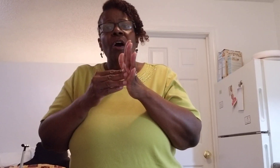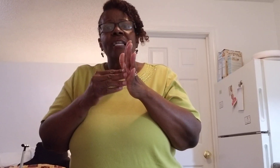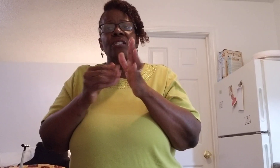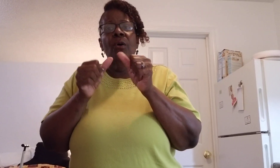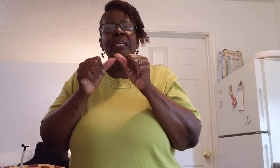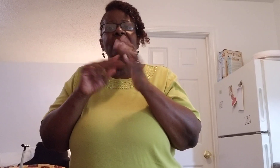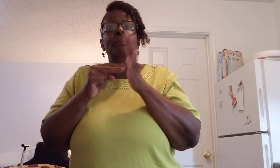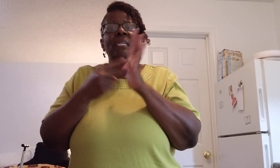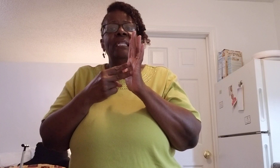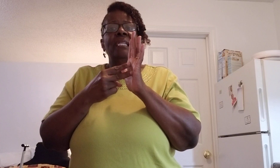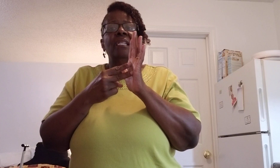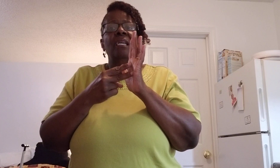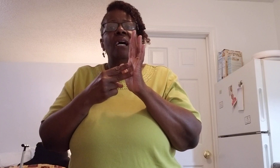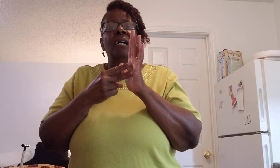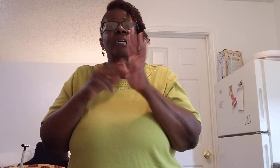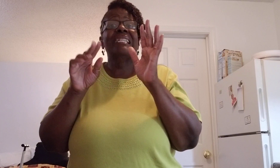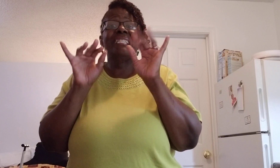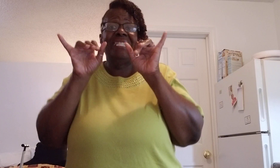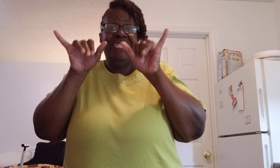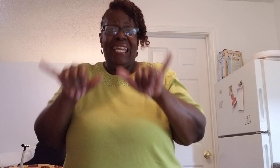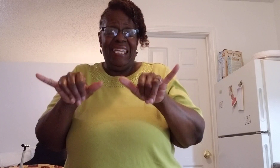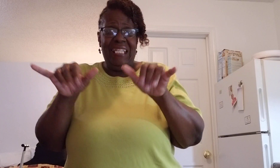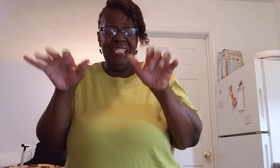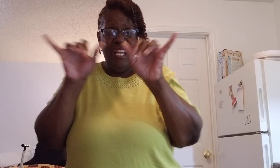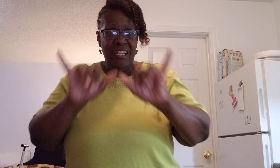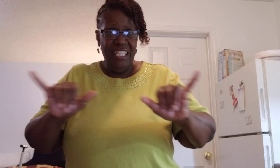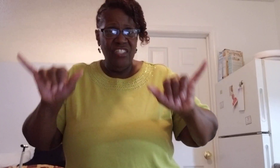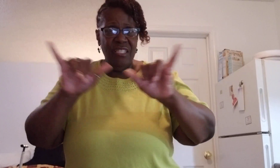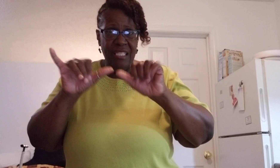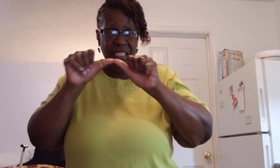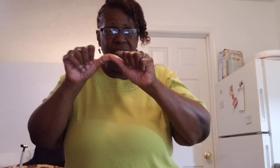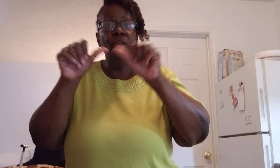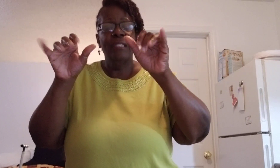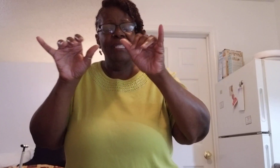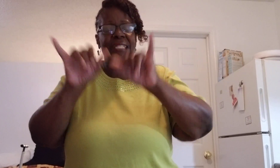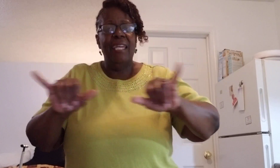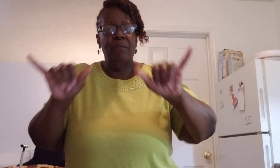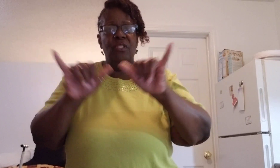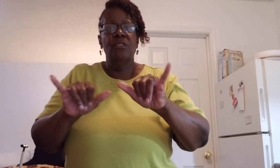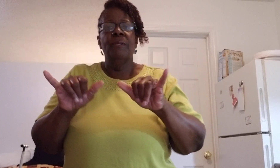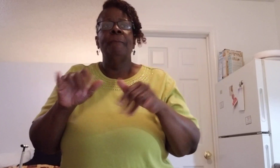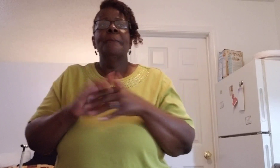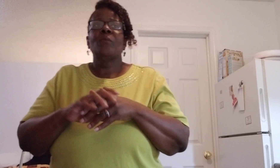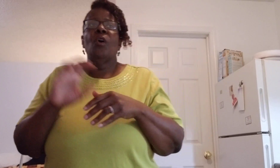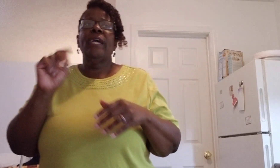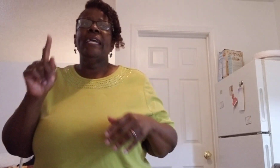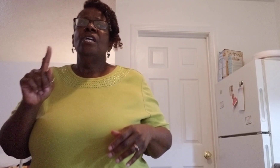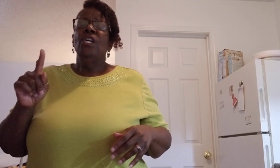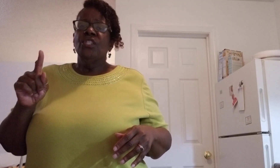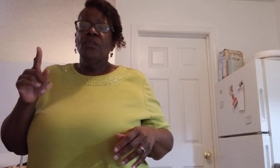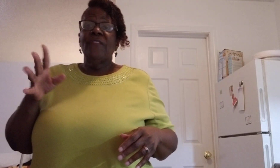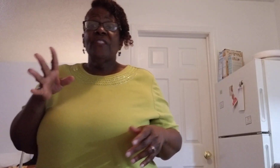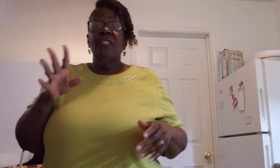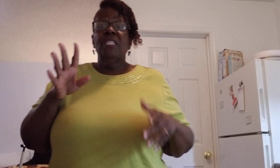as long as the meaning stays consistent, or the same, excuse me. Okay, so the